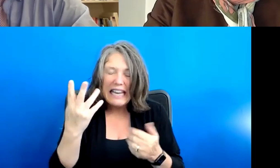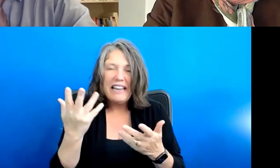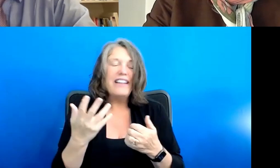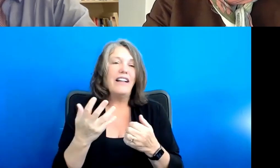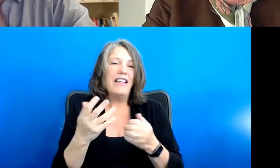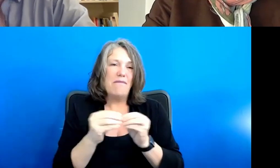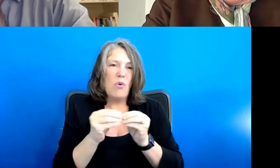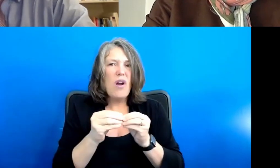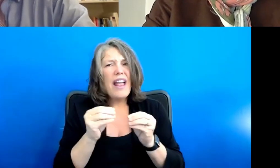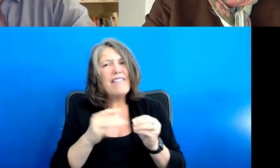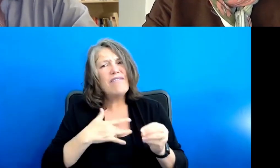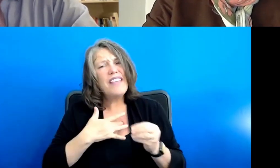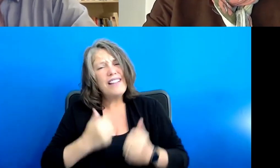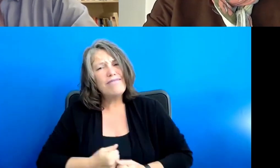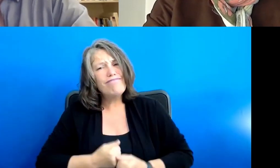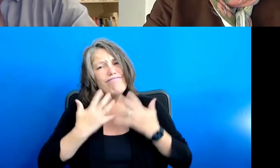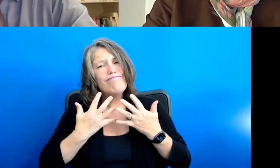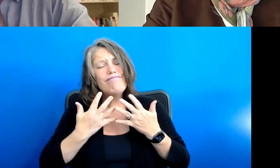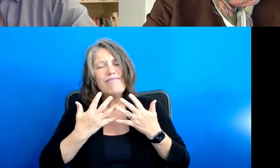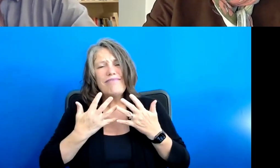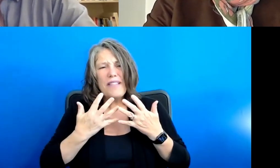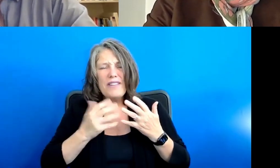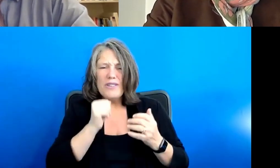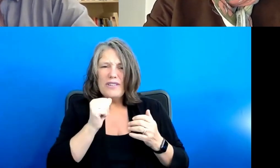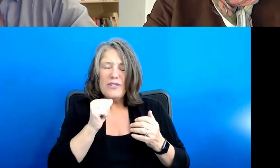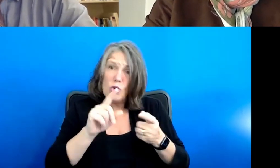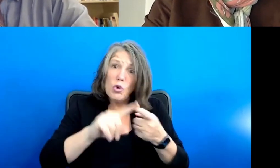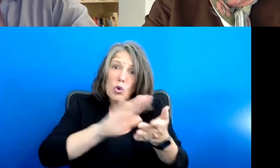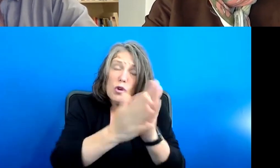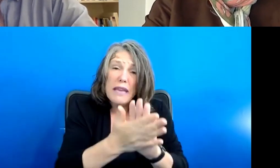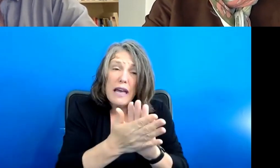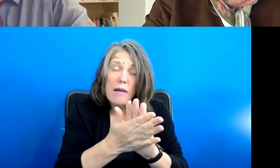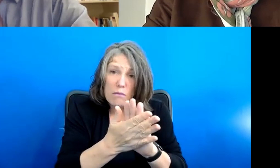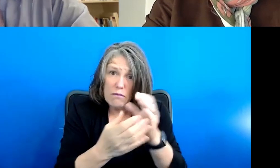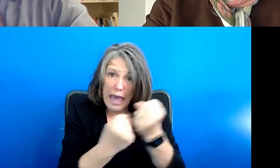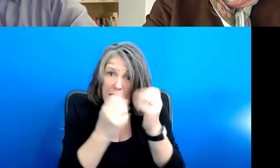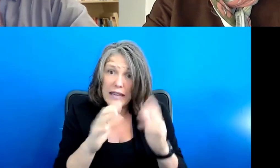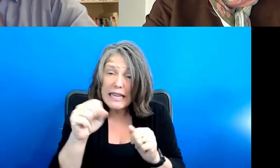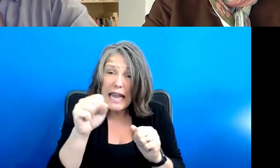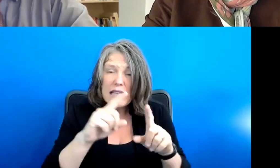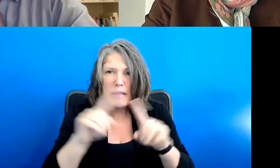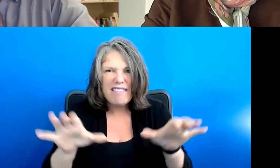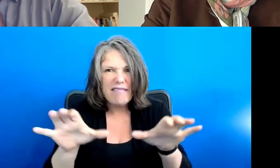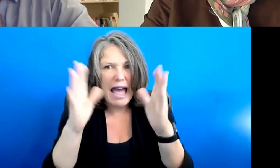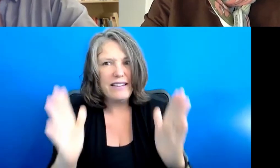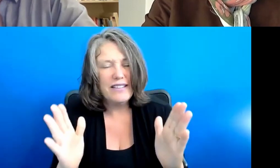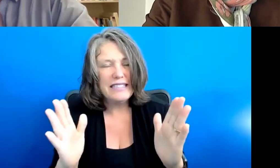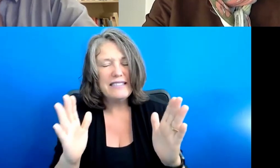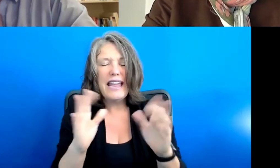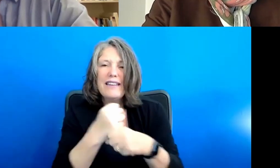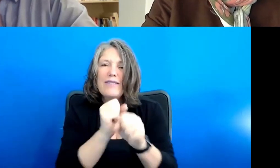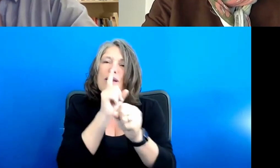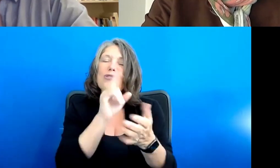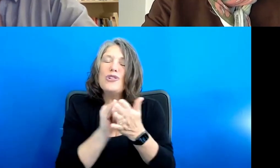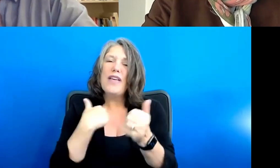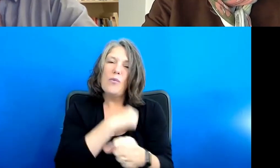hopefully been inspired to become not just an advocate, but an activist, and ensuring that we work together to